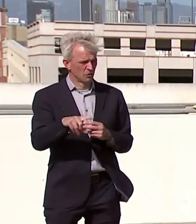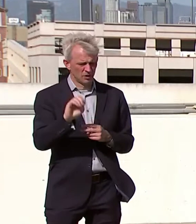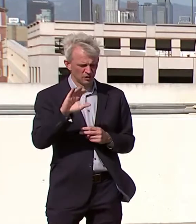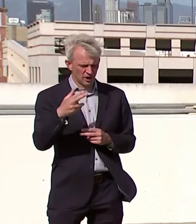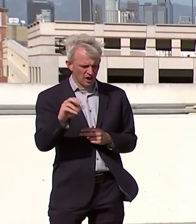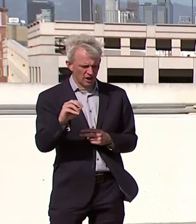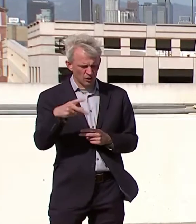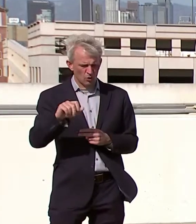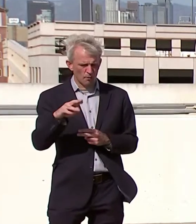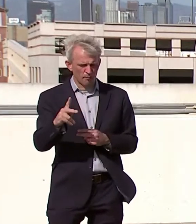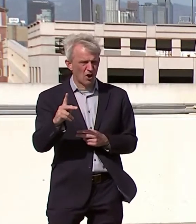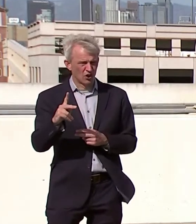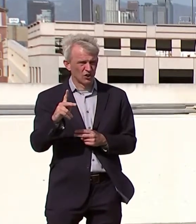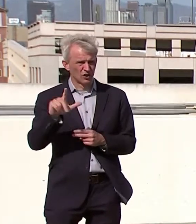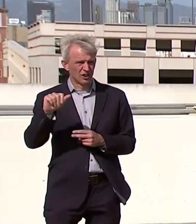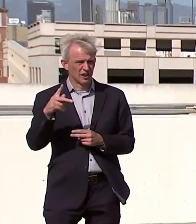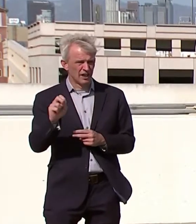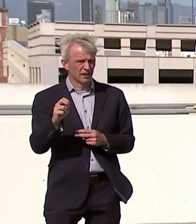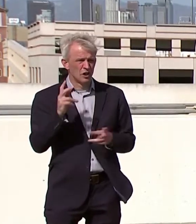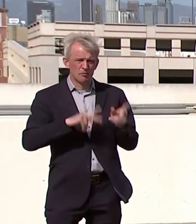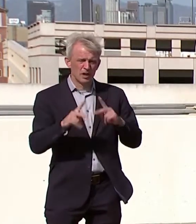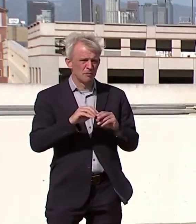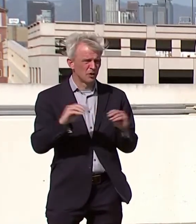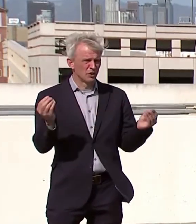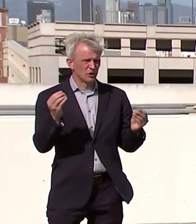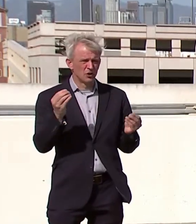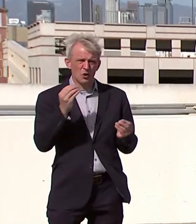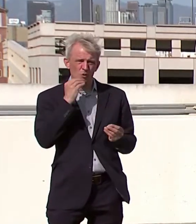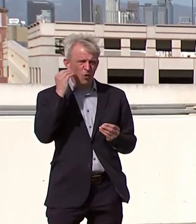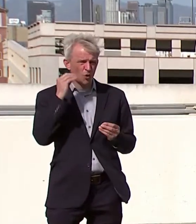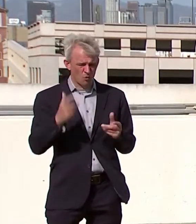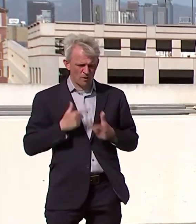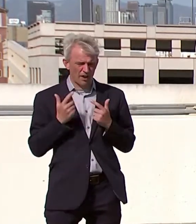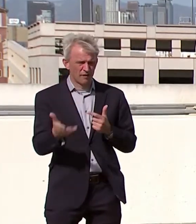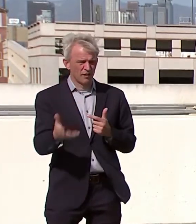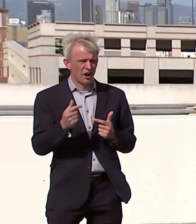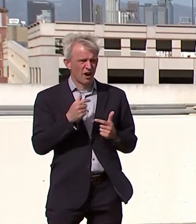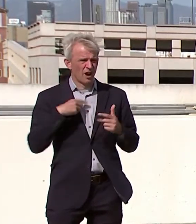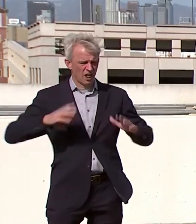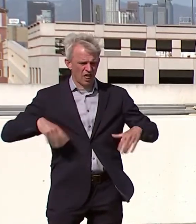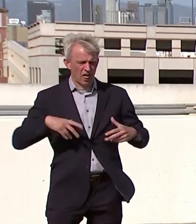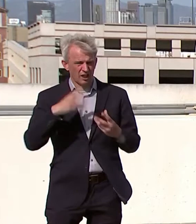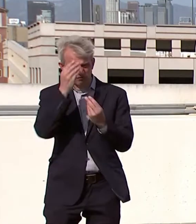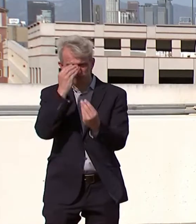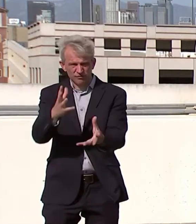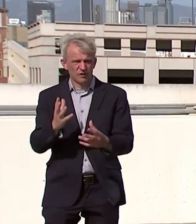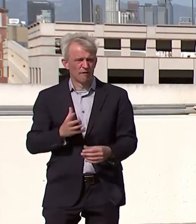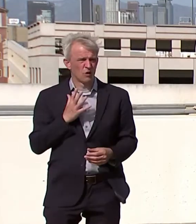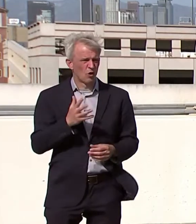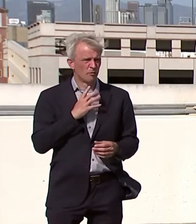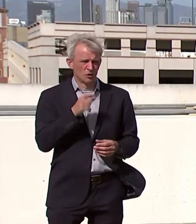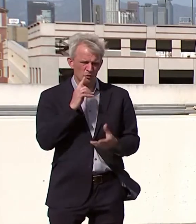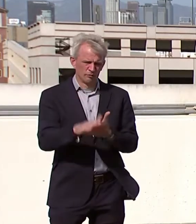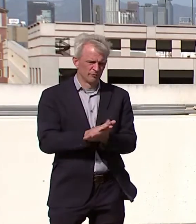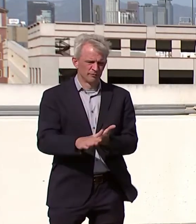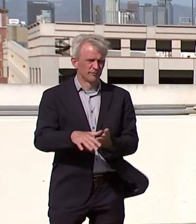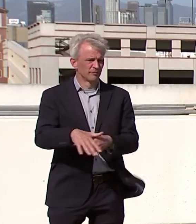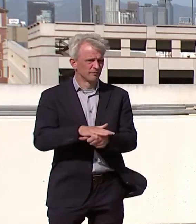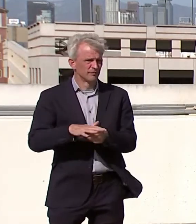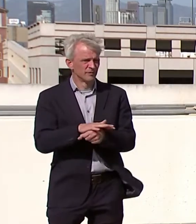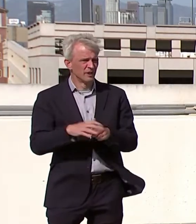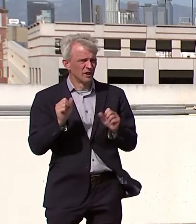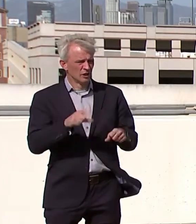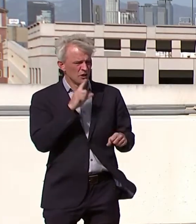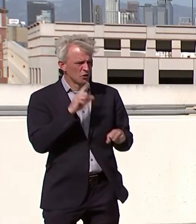Unhoused people living at the park say that they have not been given formal notice of a clearing of the area. What is happening there? And can you confirm